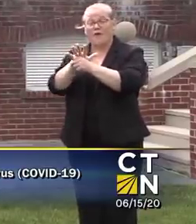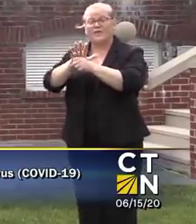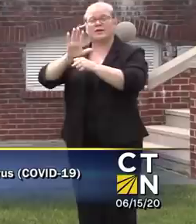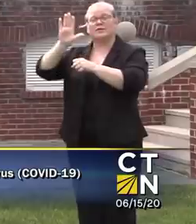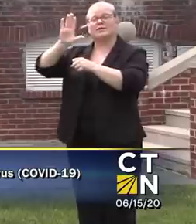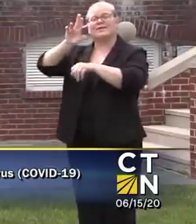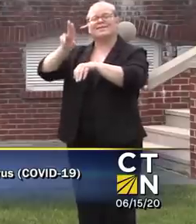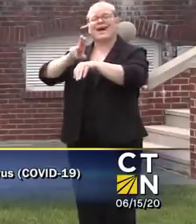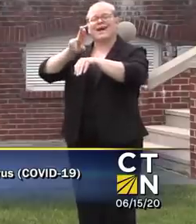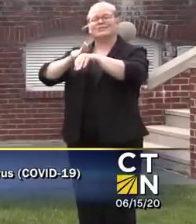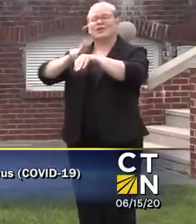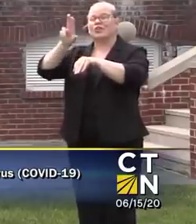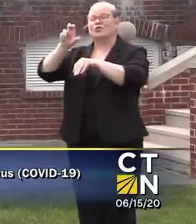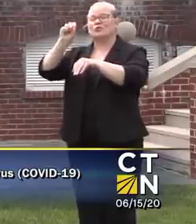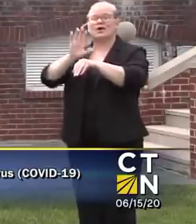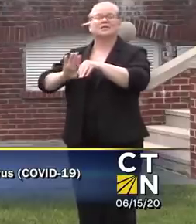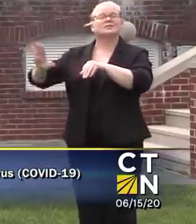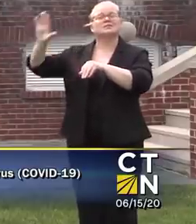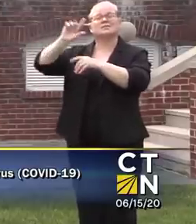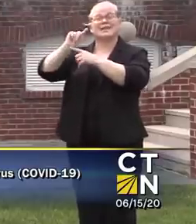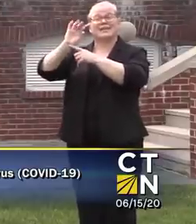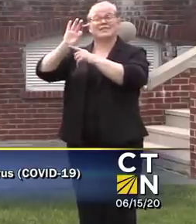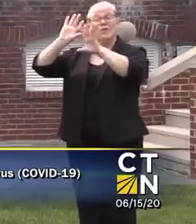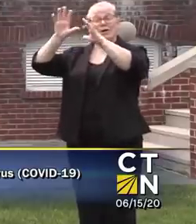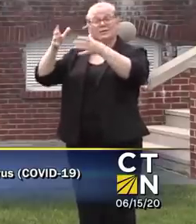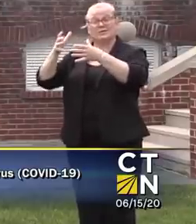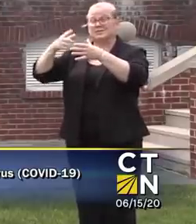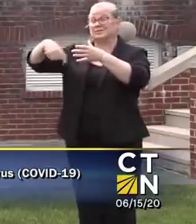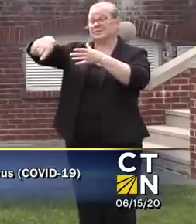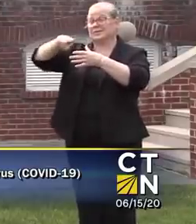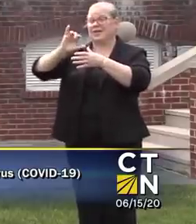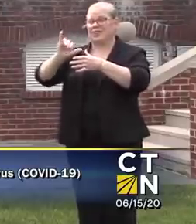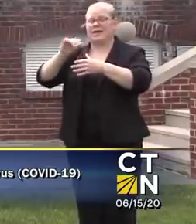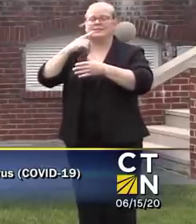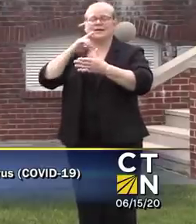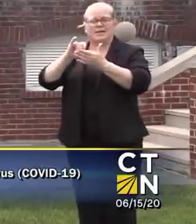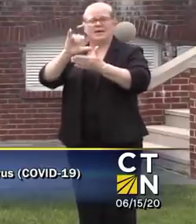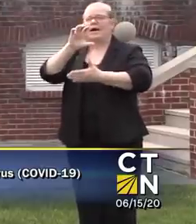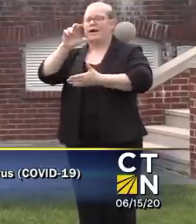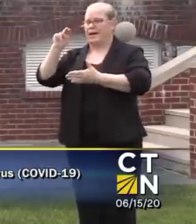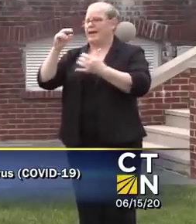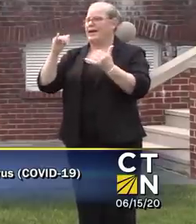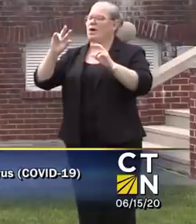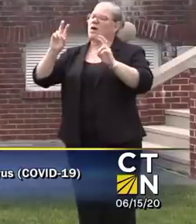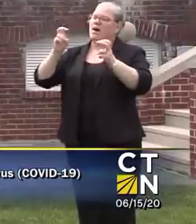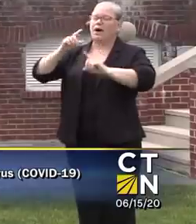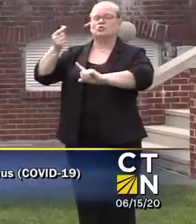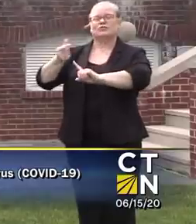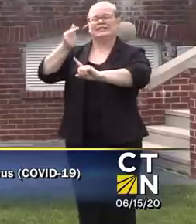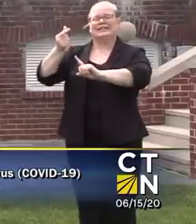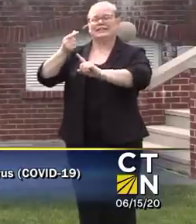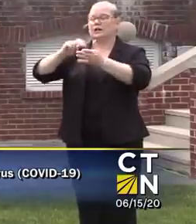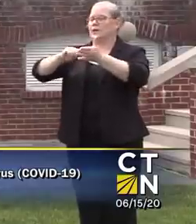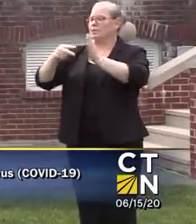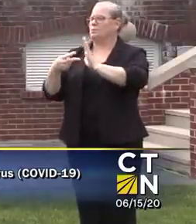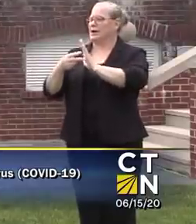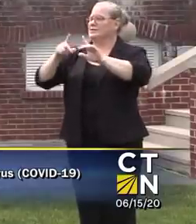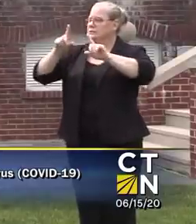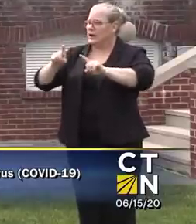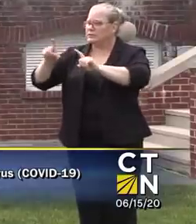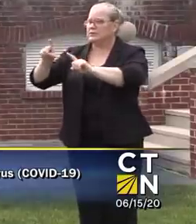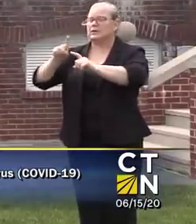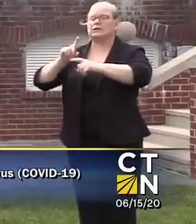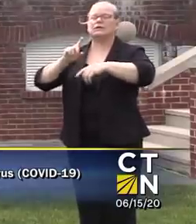6 states that is ready to be in the green zone, continue reopening, given where we are on testing, given where we